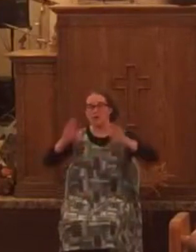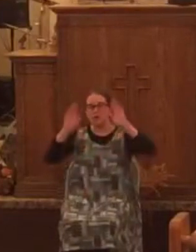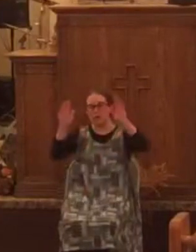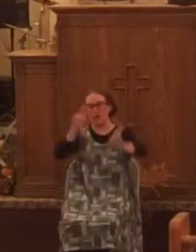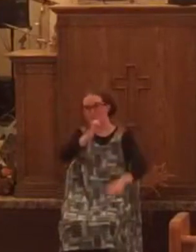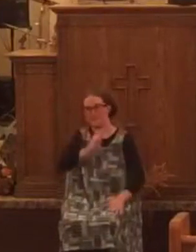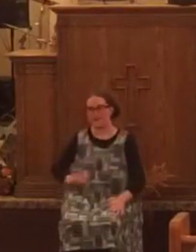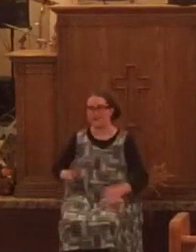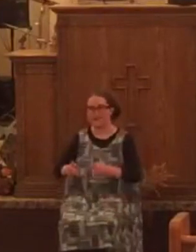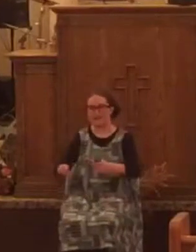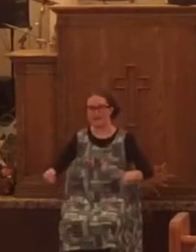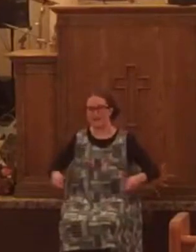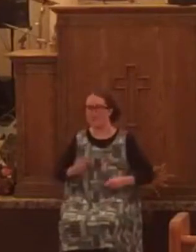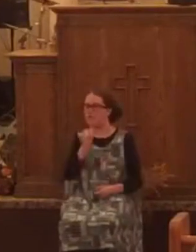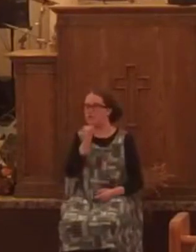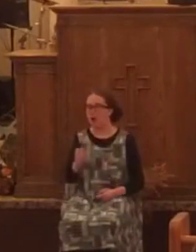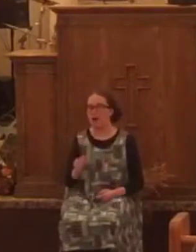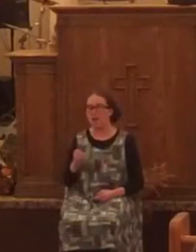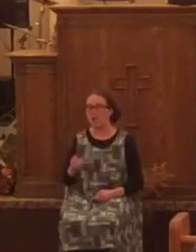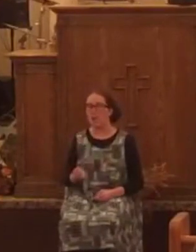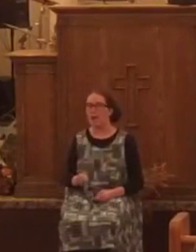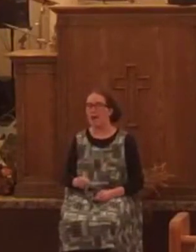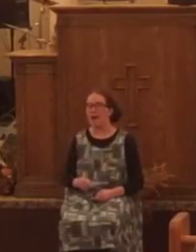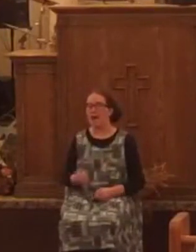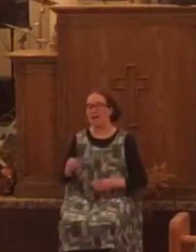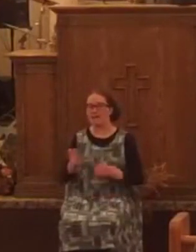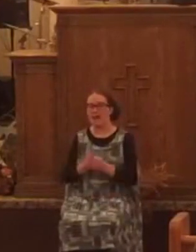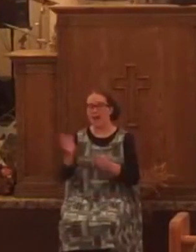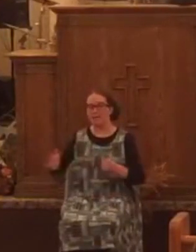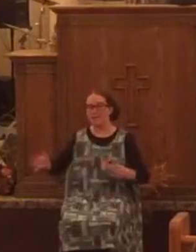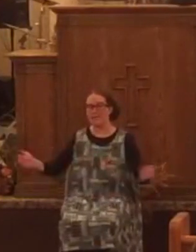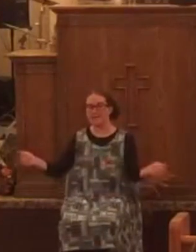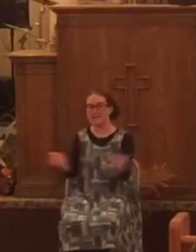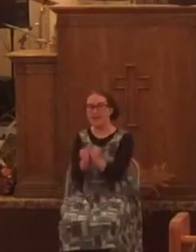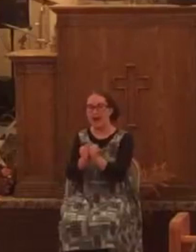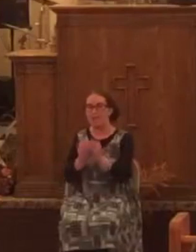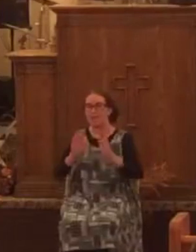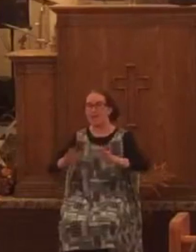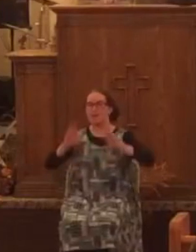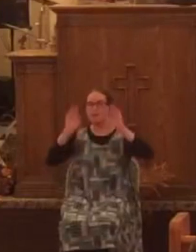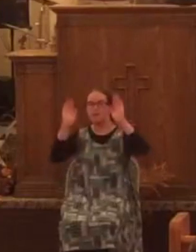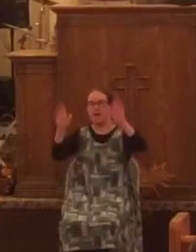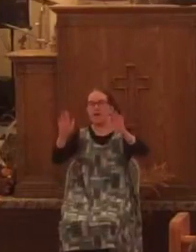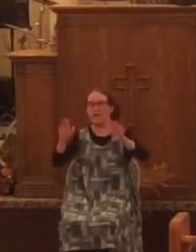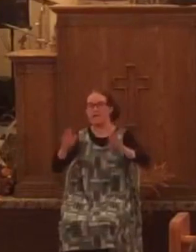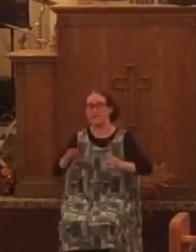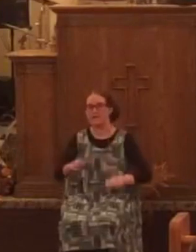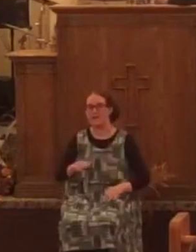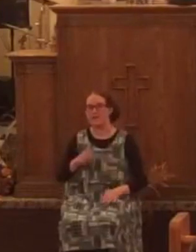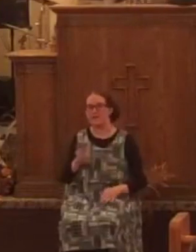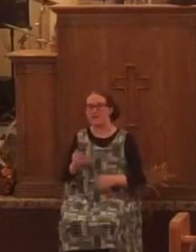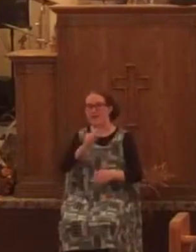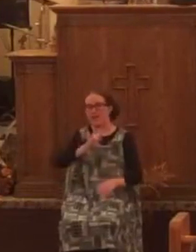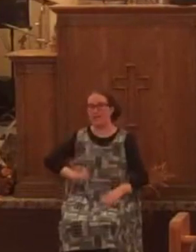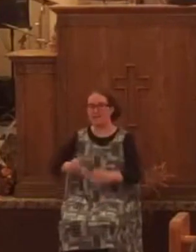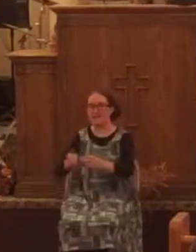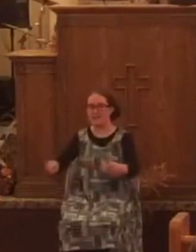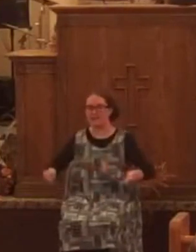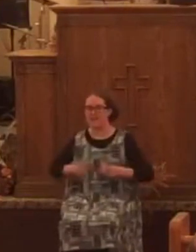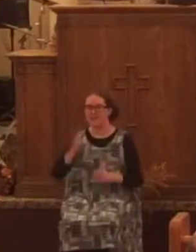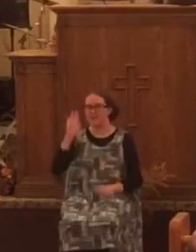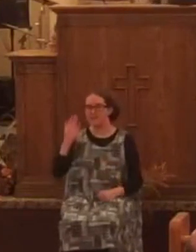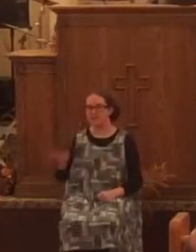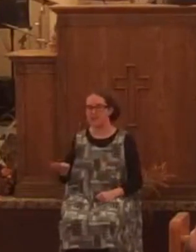kingdom. Amen. It's not the one that got their act together. But the greatest in the kingdom is a child. Yes,